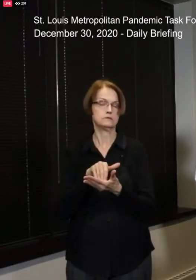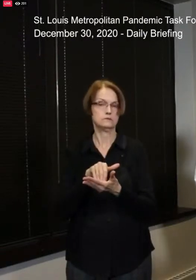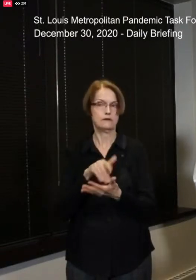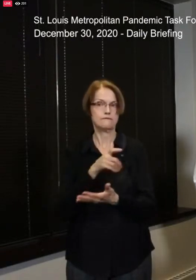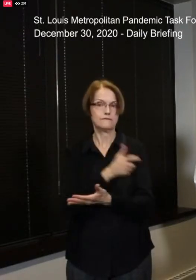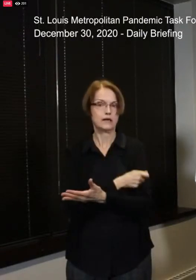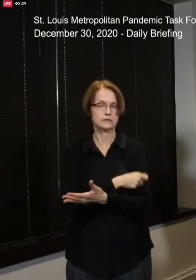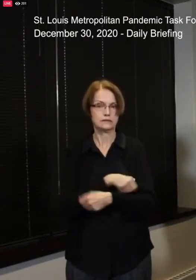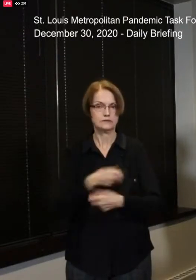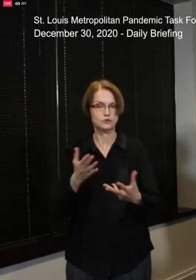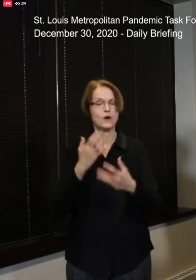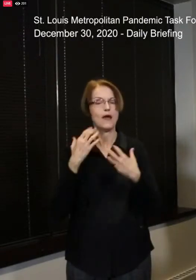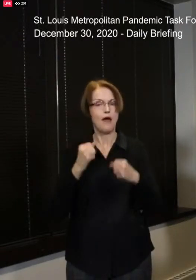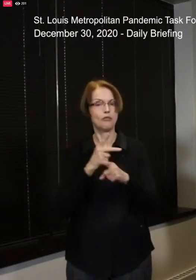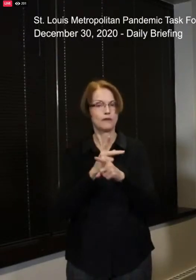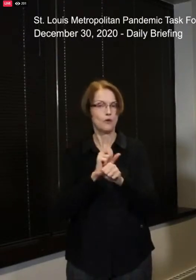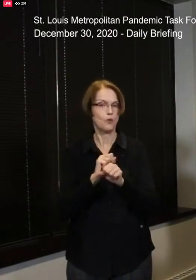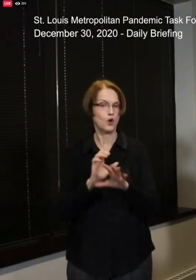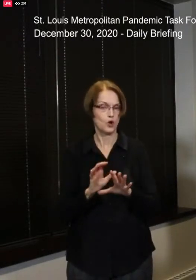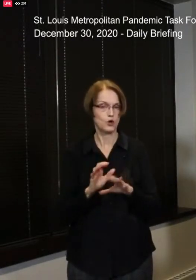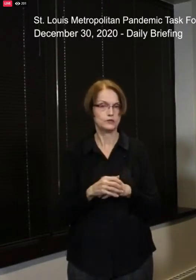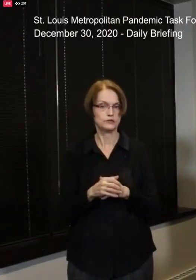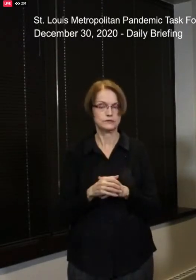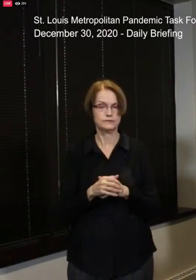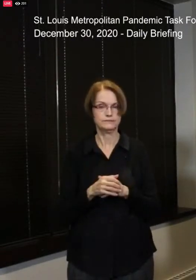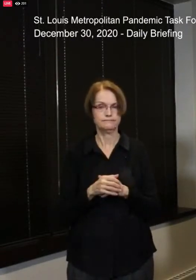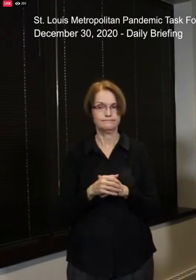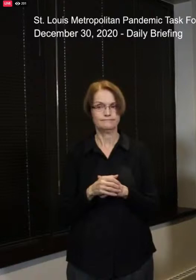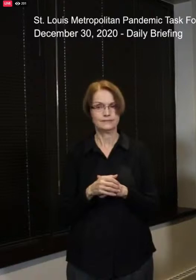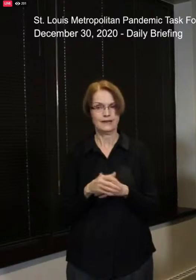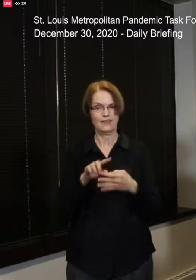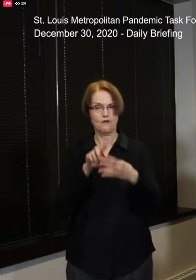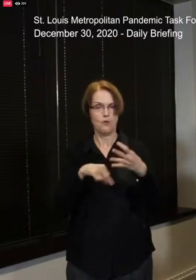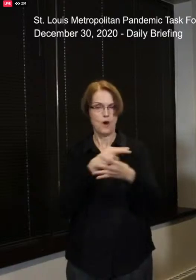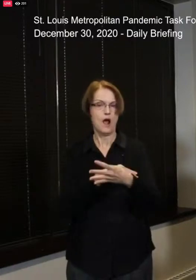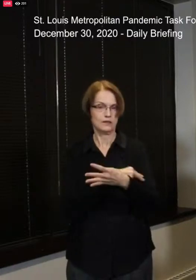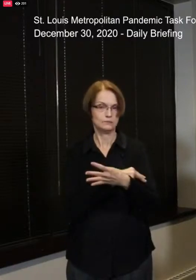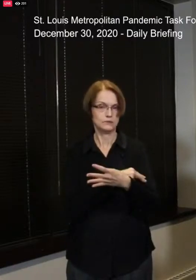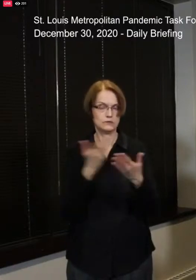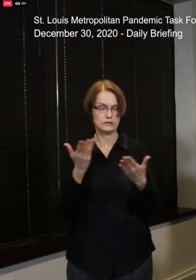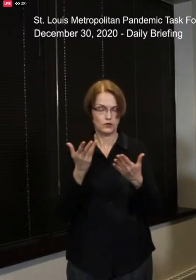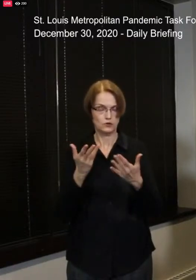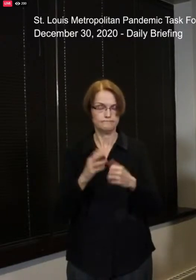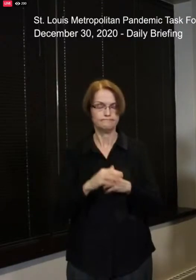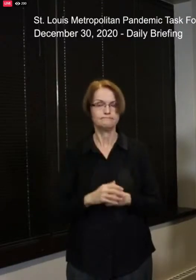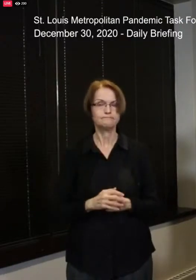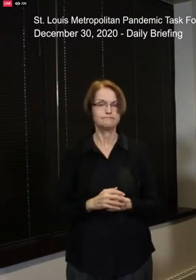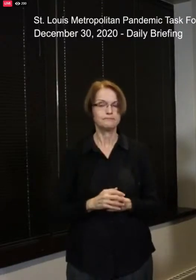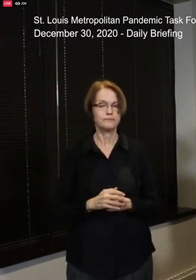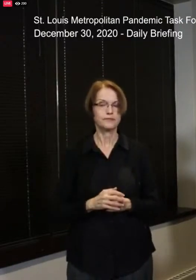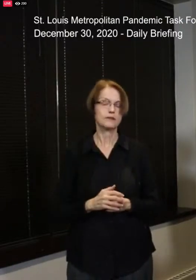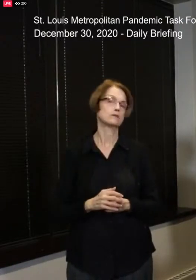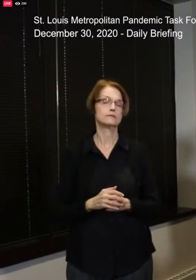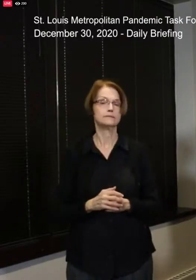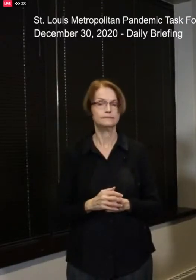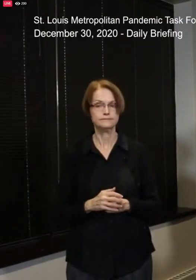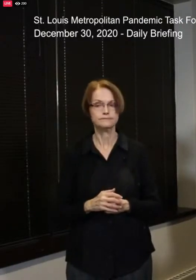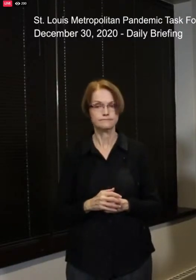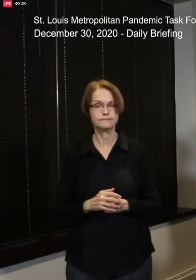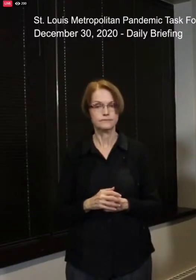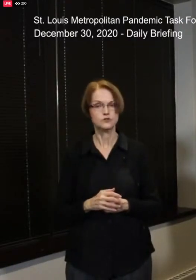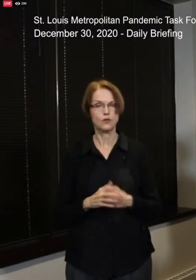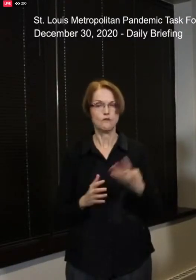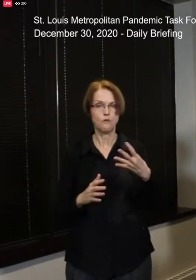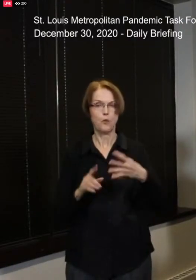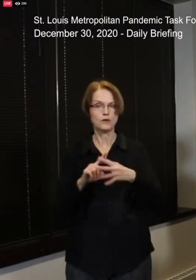vaccines out to healthcare workers throughout the Pandemic Task Force here in the St. Louis metropolitan area. And so that's between the 4 different